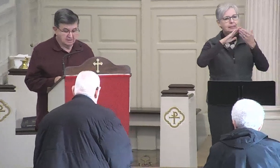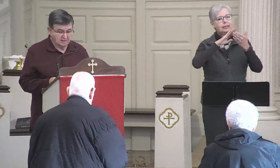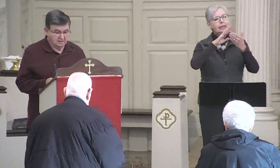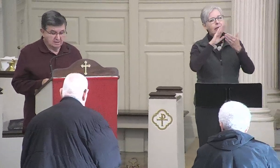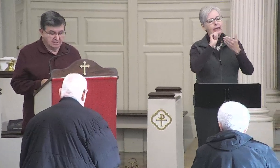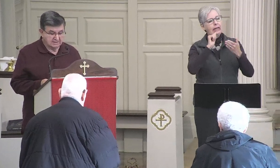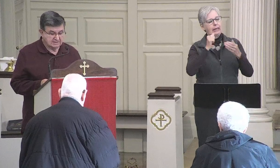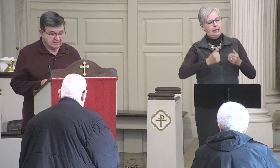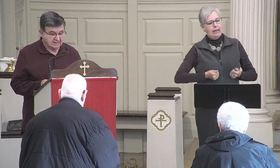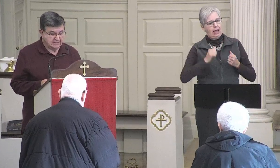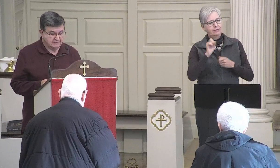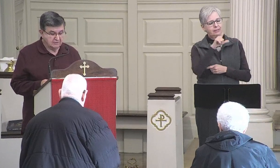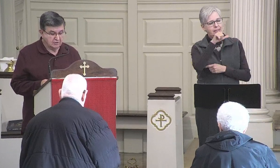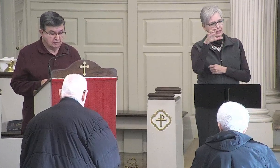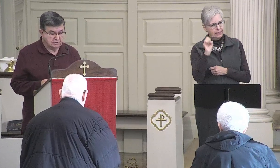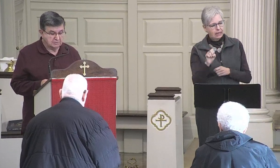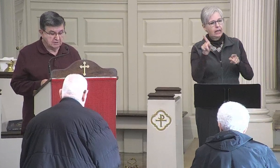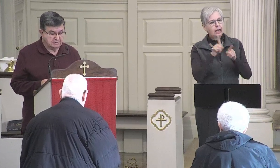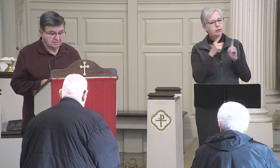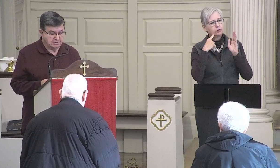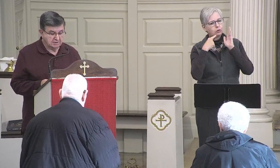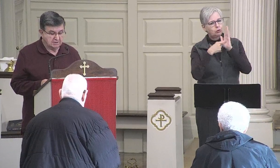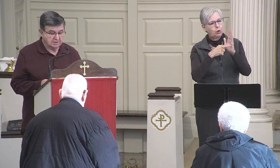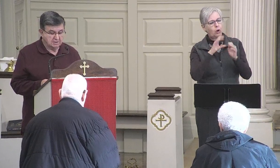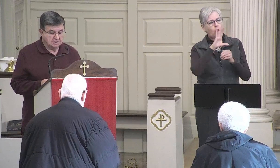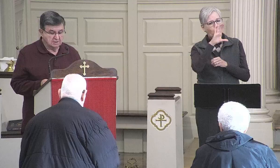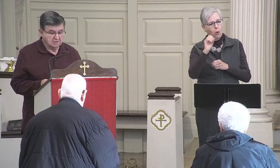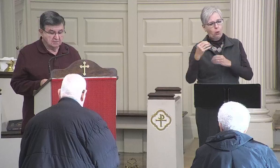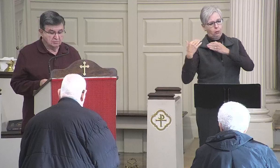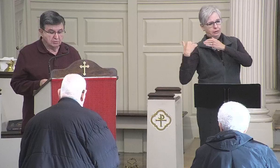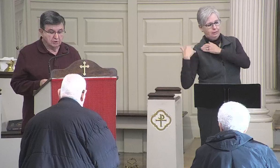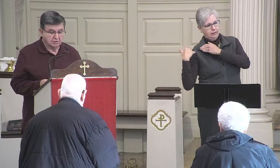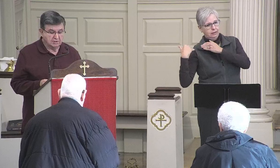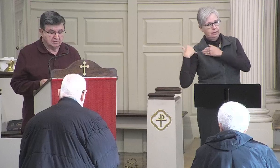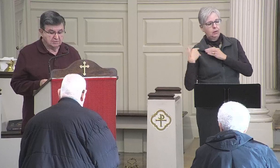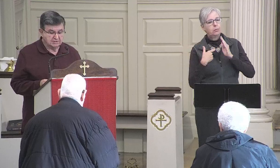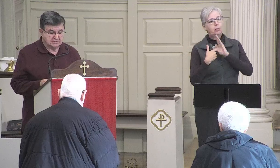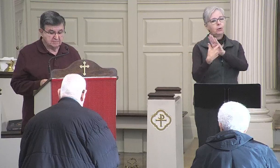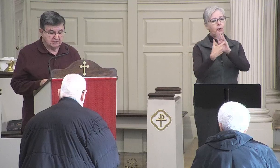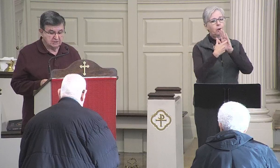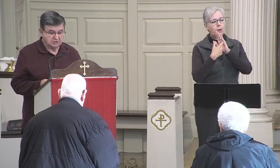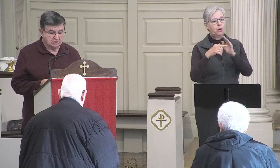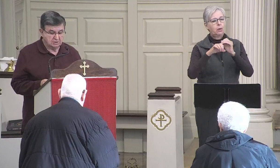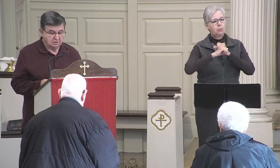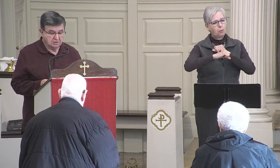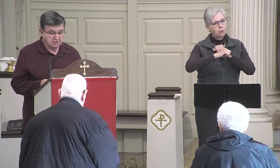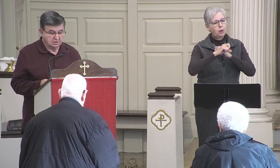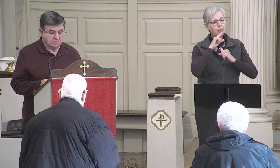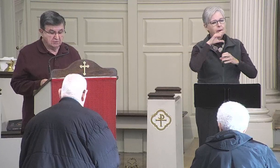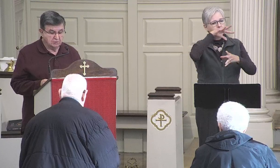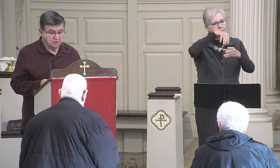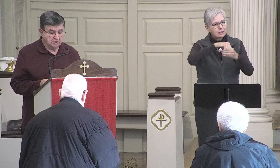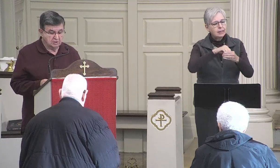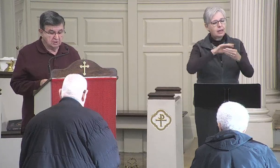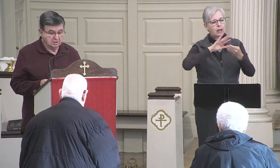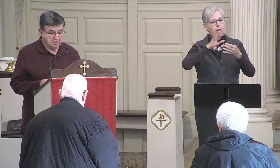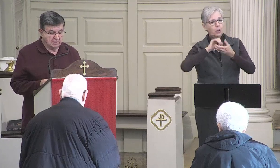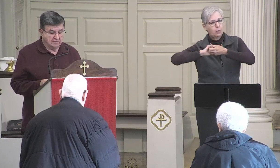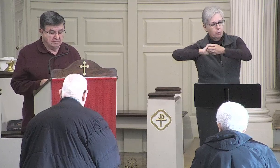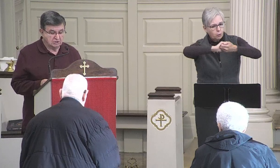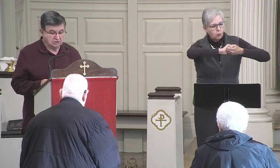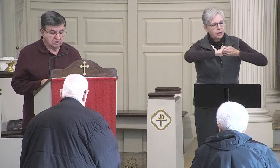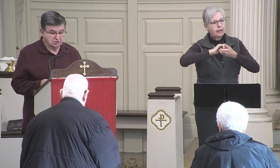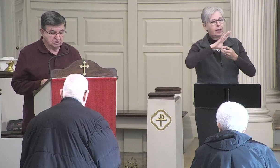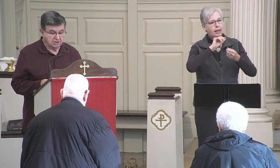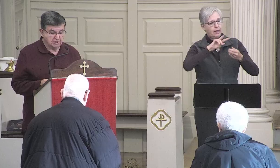lifestyle as a sign of co-responsibility, promoting the participation, the communion, and